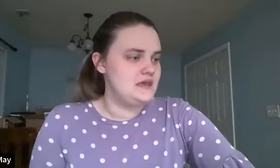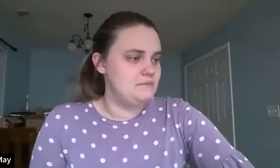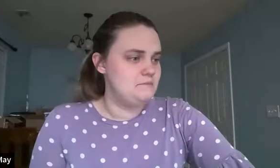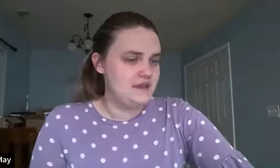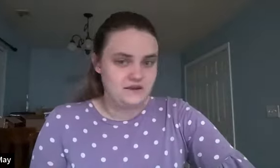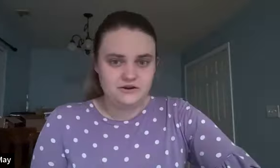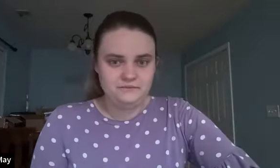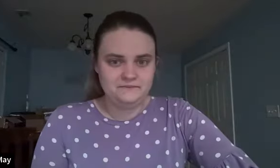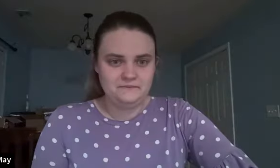Then bear.